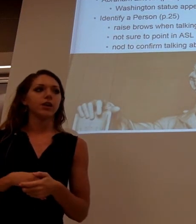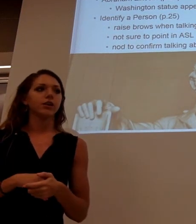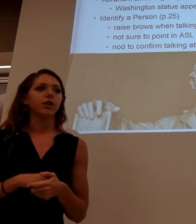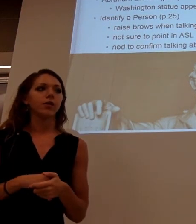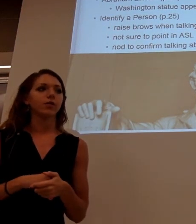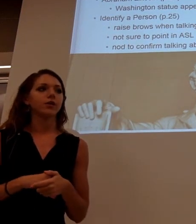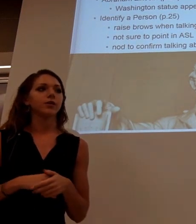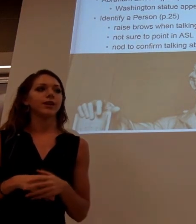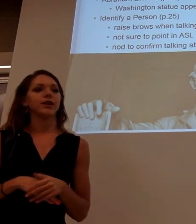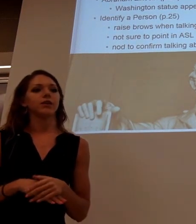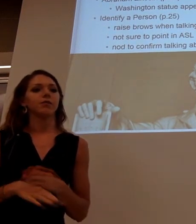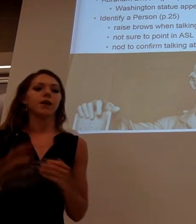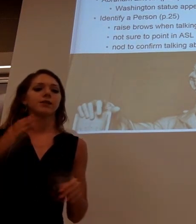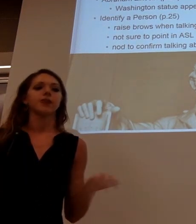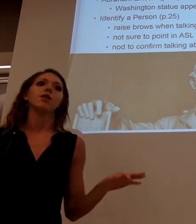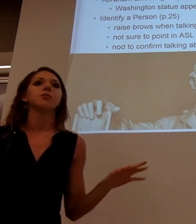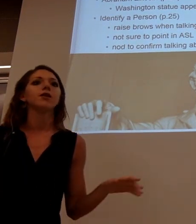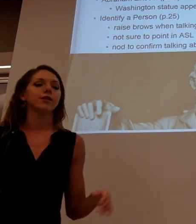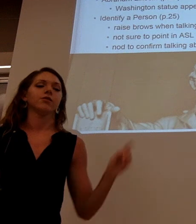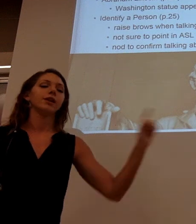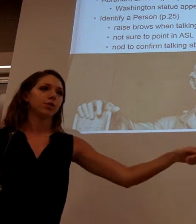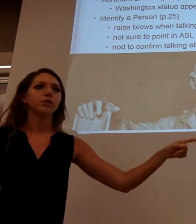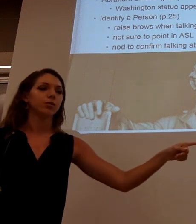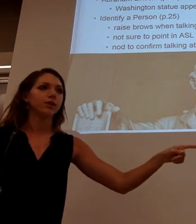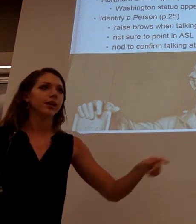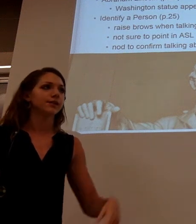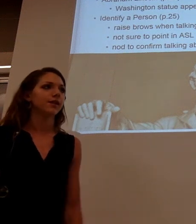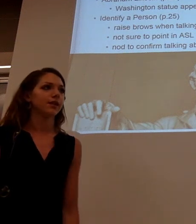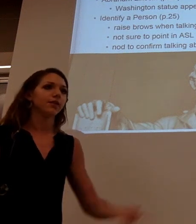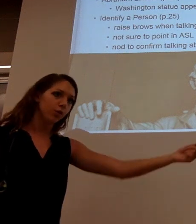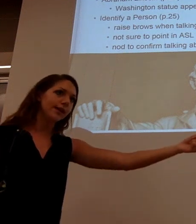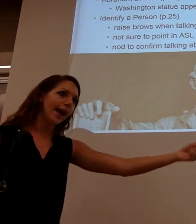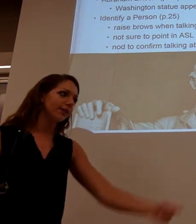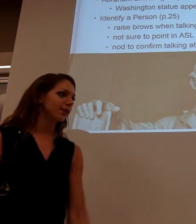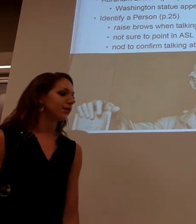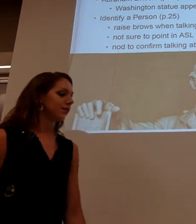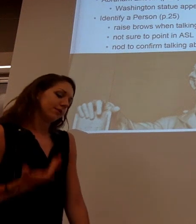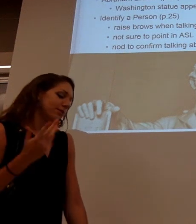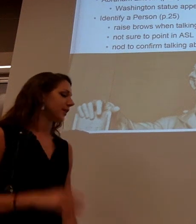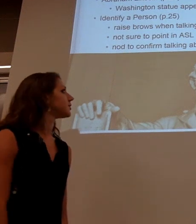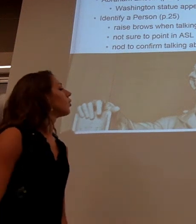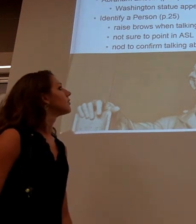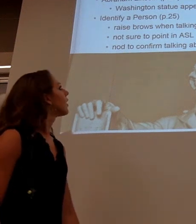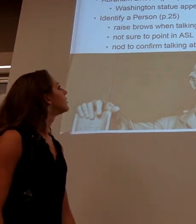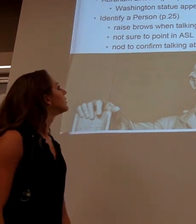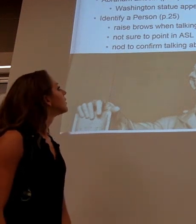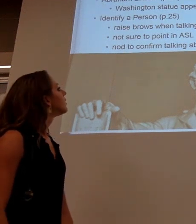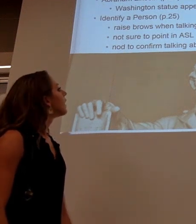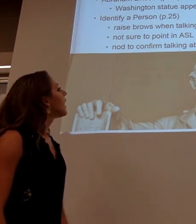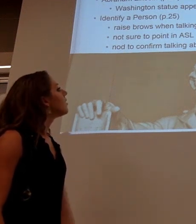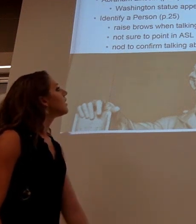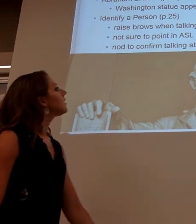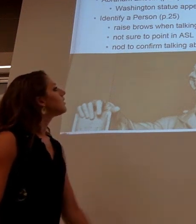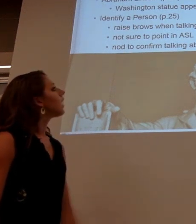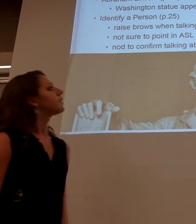You know, when you were a kid, your mom was like, don't point. No, you totally point in ASL. Like, who's that? That's totally fine. And then nod